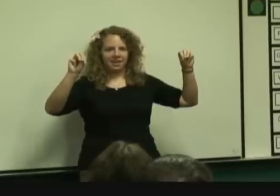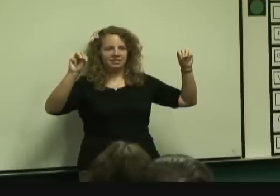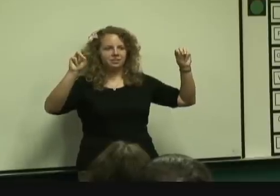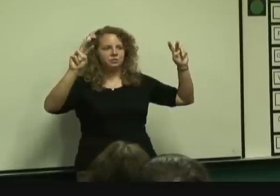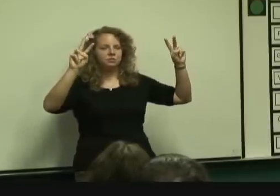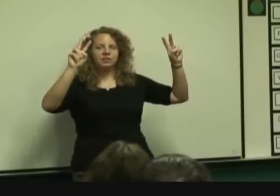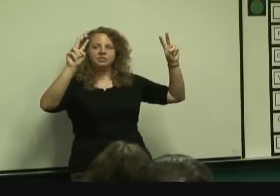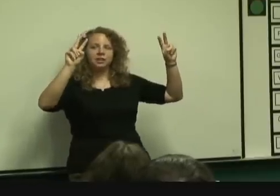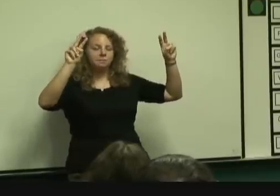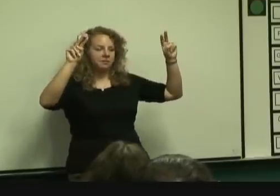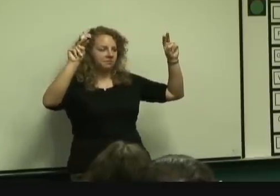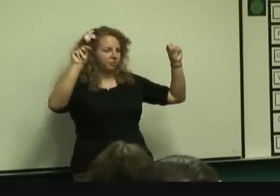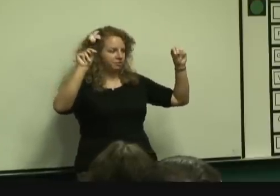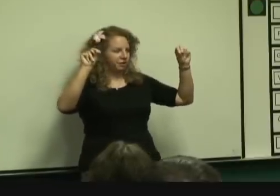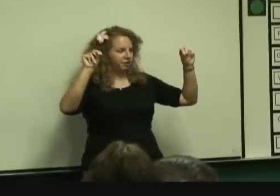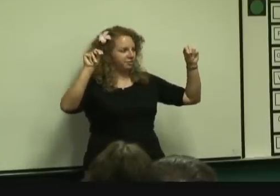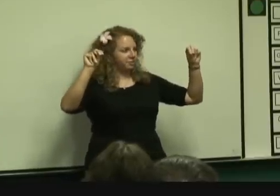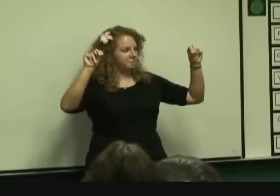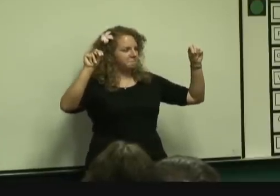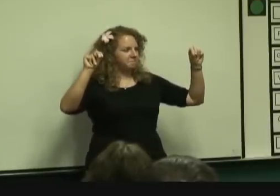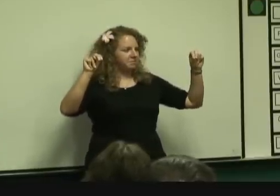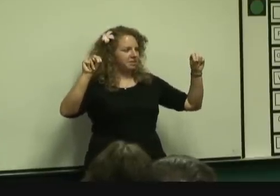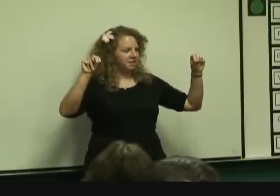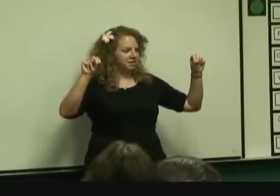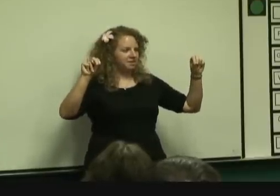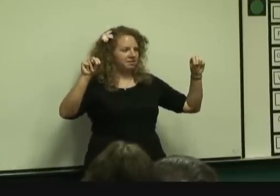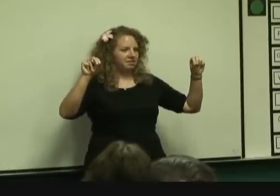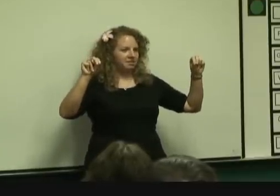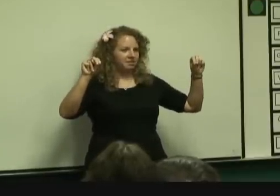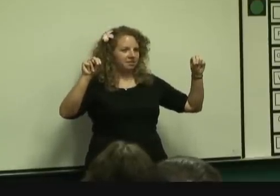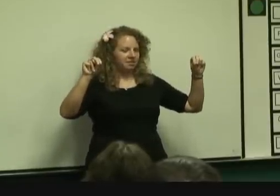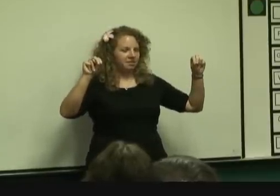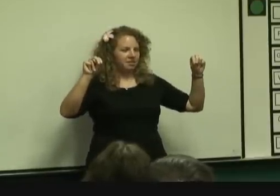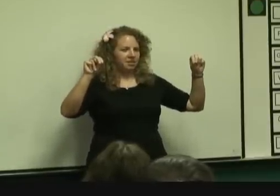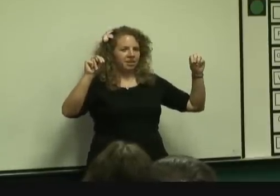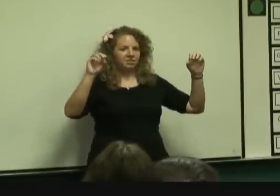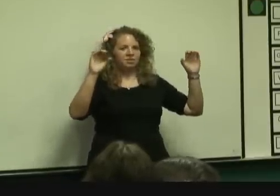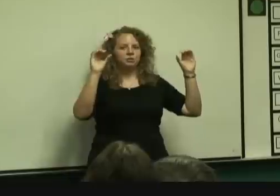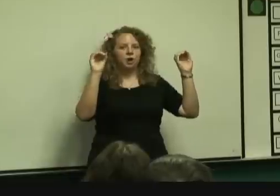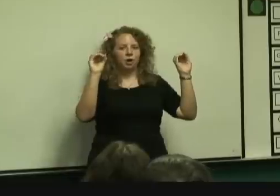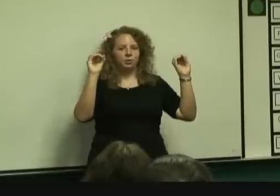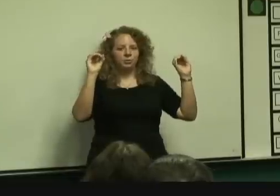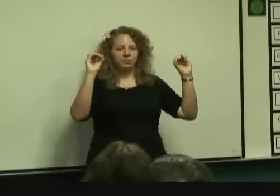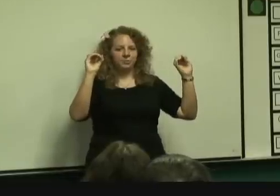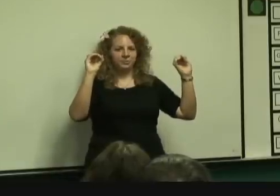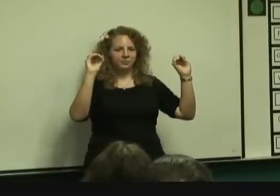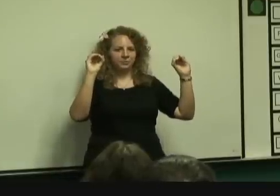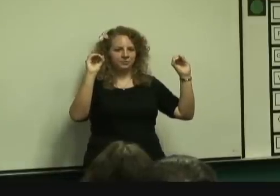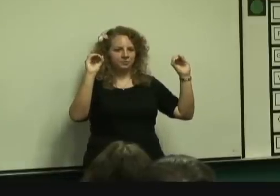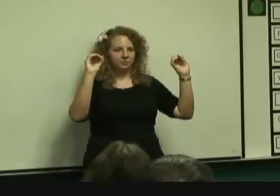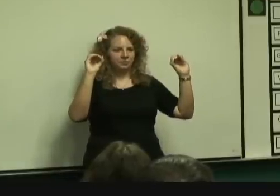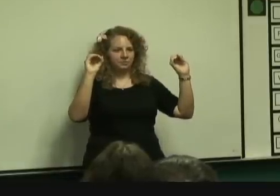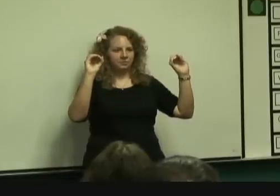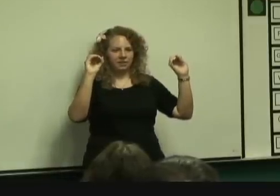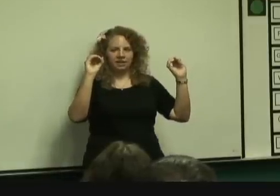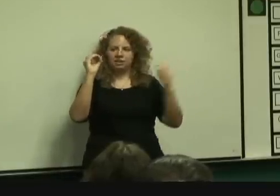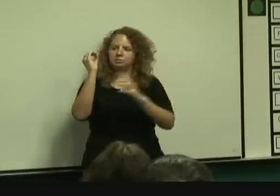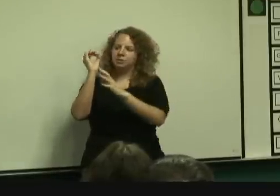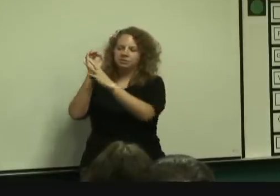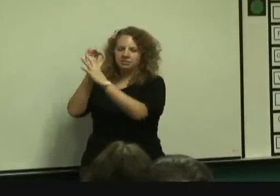Okay, now two fingers up and fold over your thumb. N. And you can do O. Okay, and I should be able to